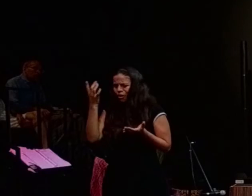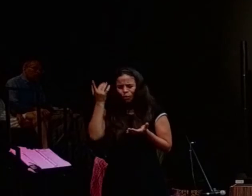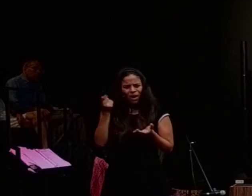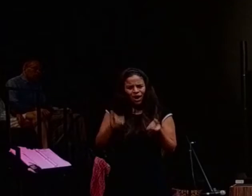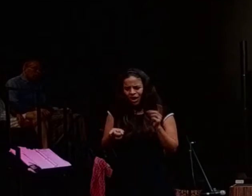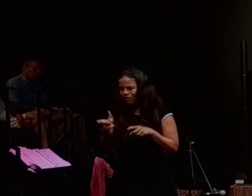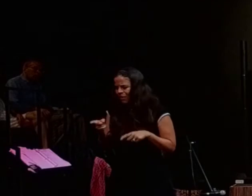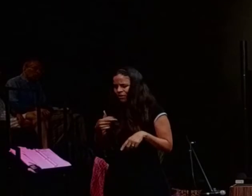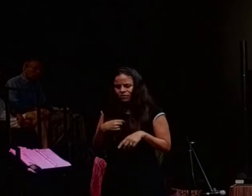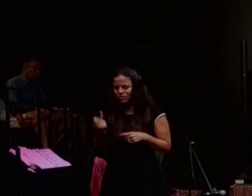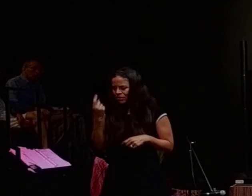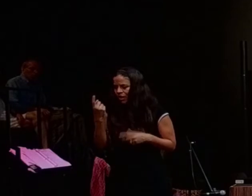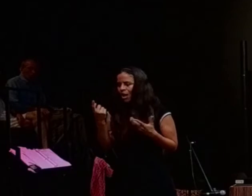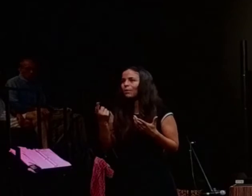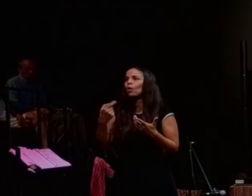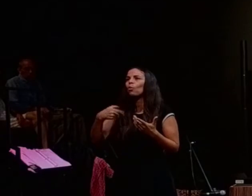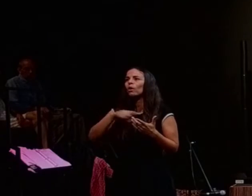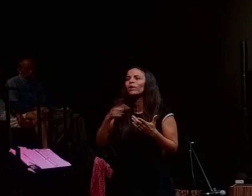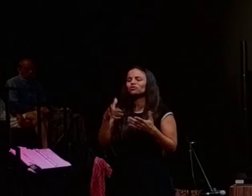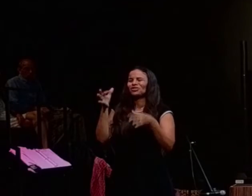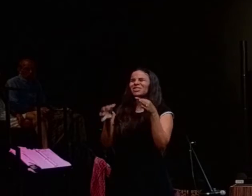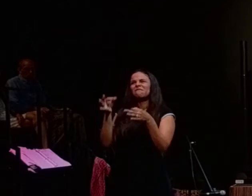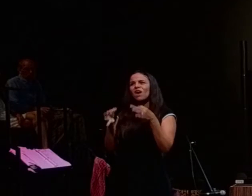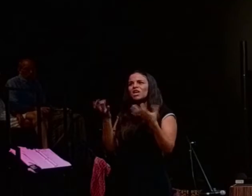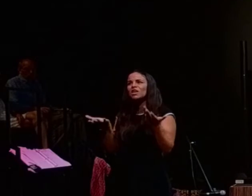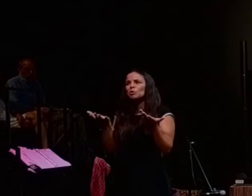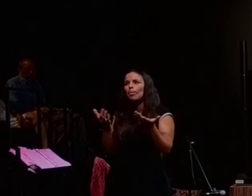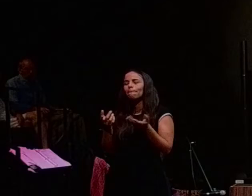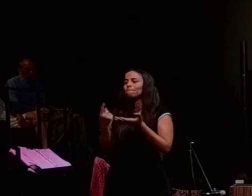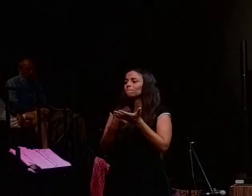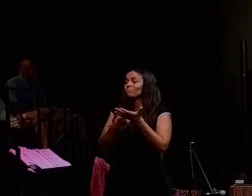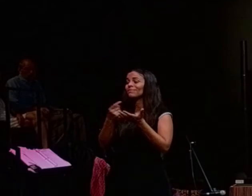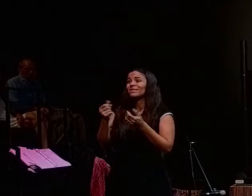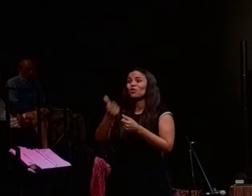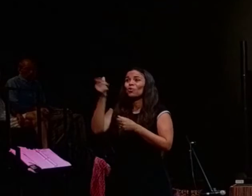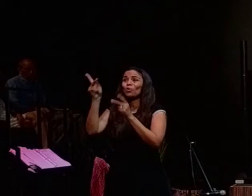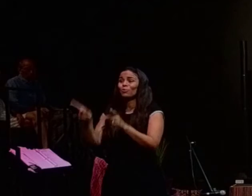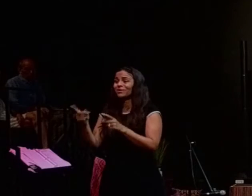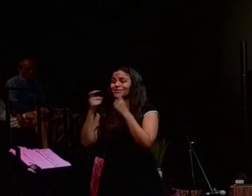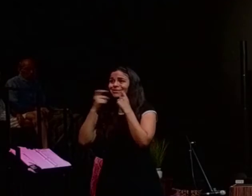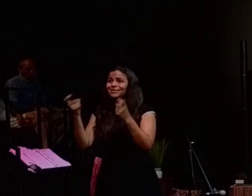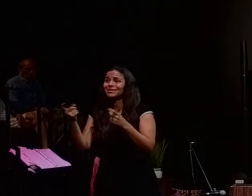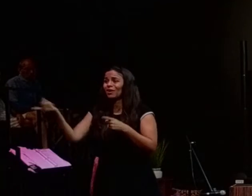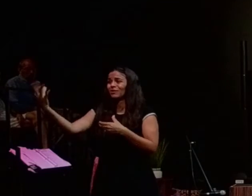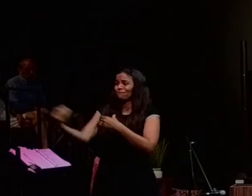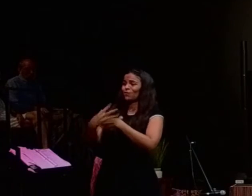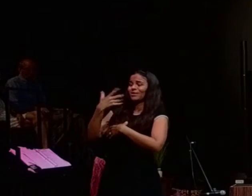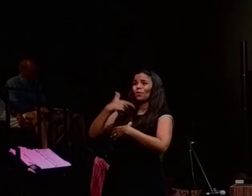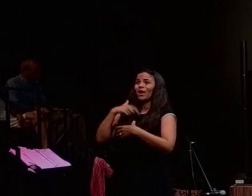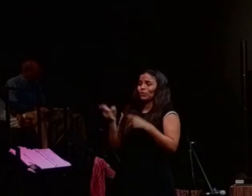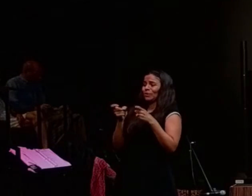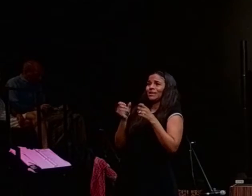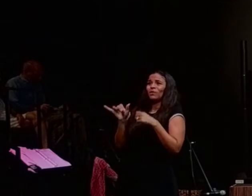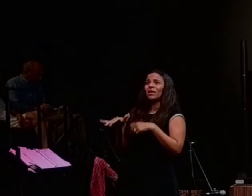on, and we want to justify it, but sometimes it's just somebody else's sin that we have to deal with in our own lives, and that's unfortunate.